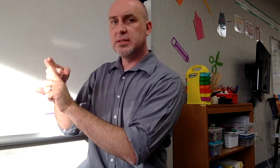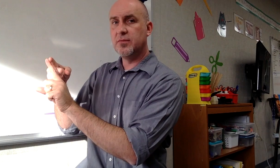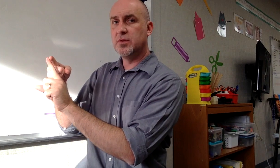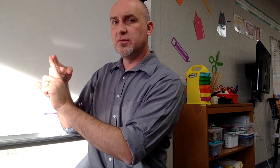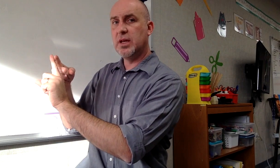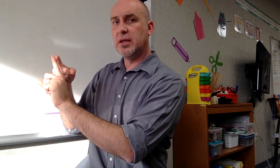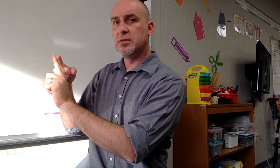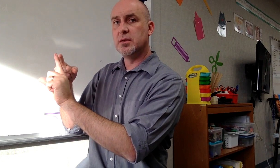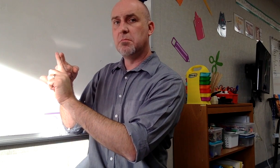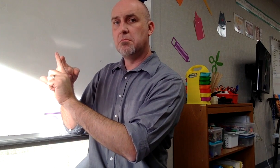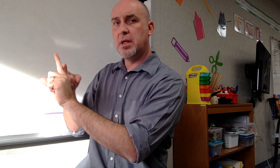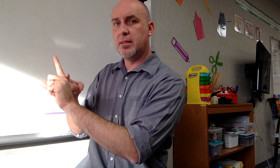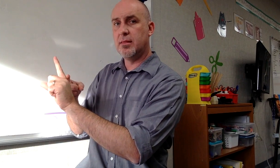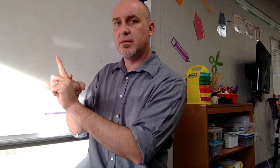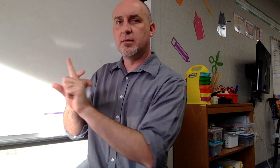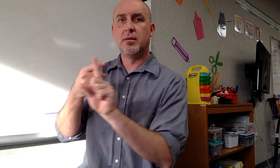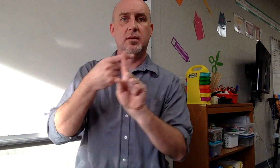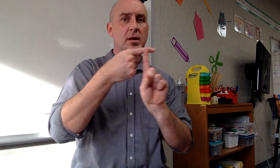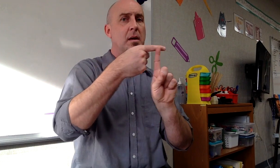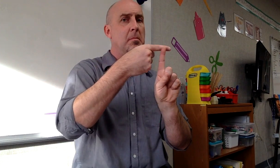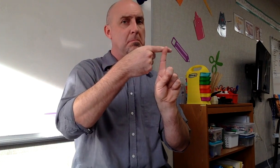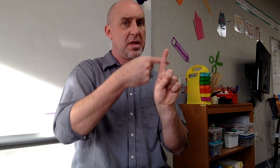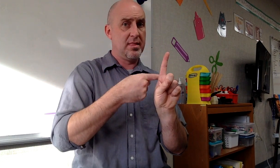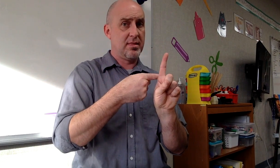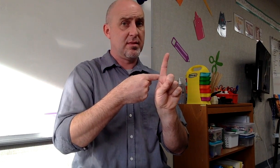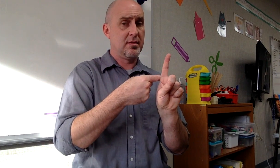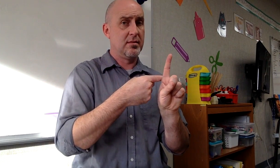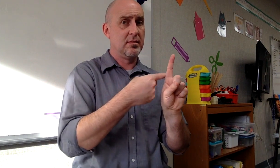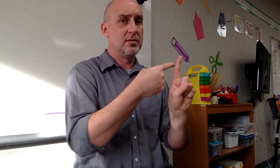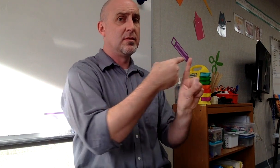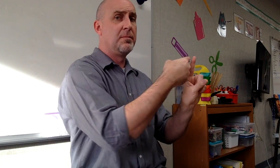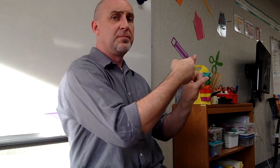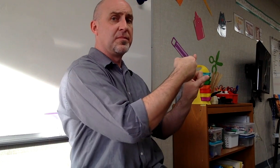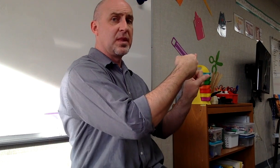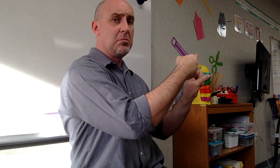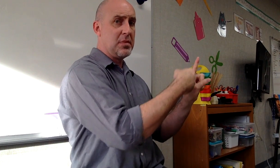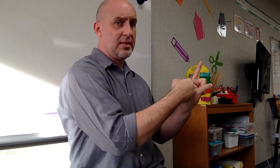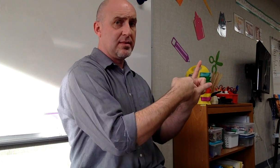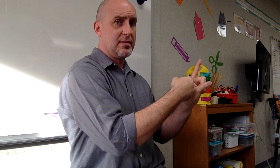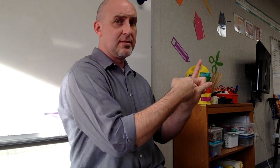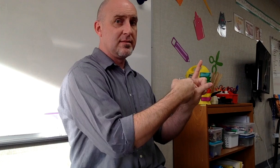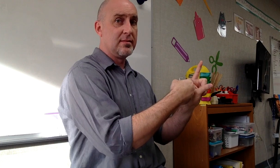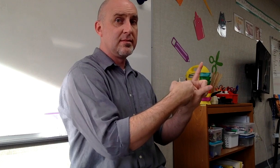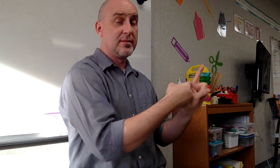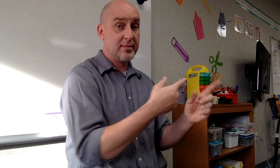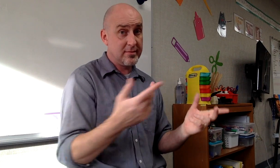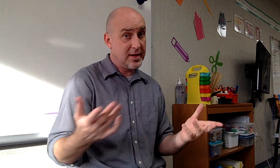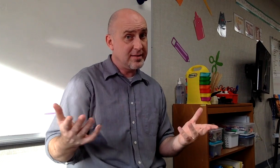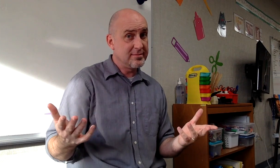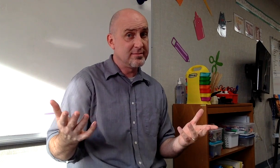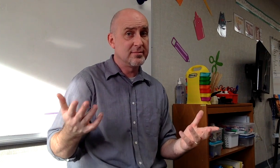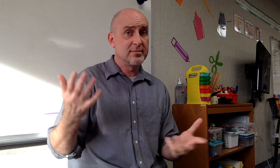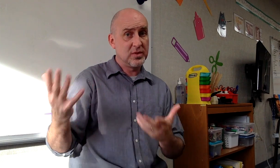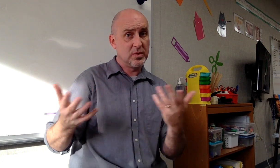a few different angles here. Month. Month, month. All right? Doing